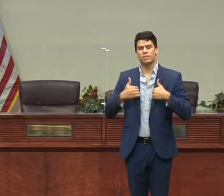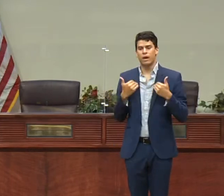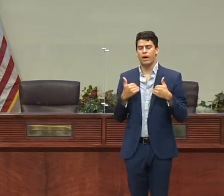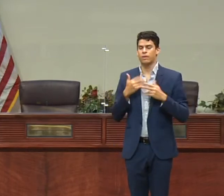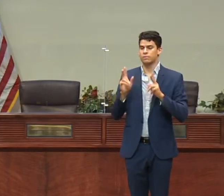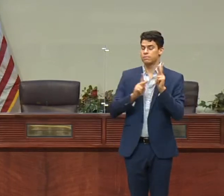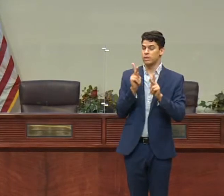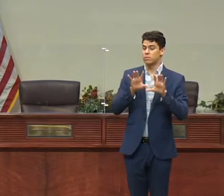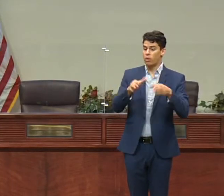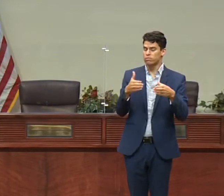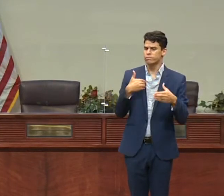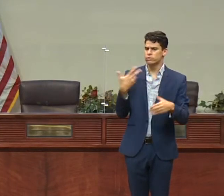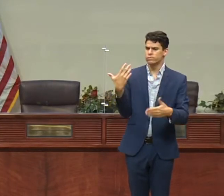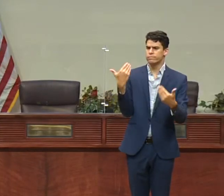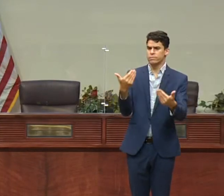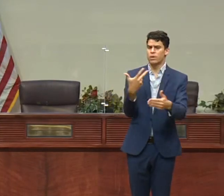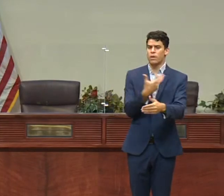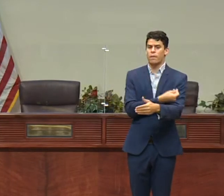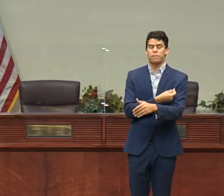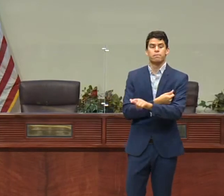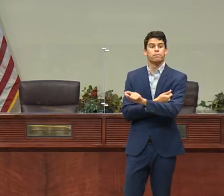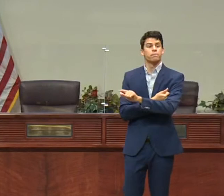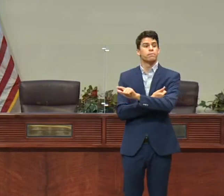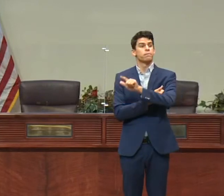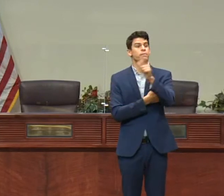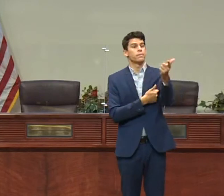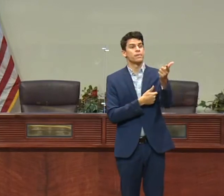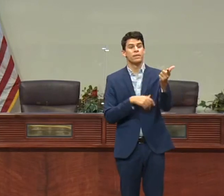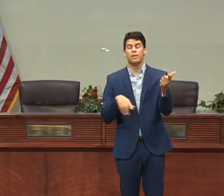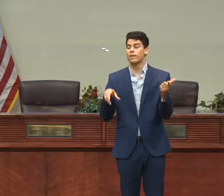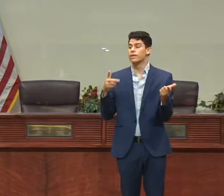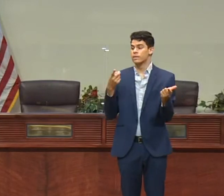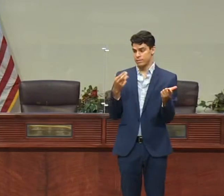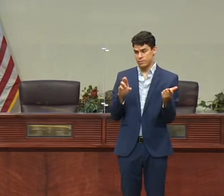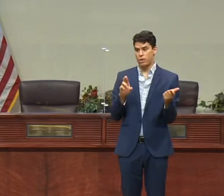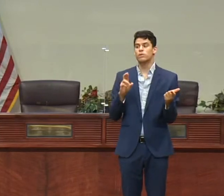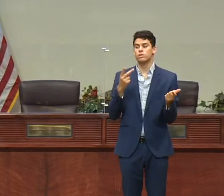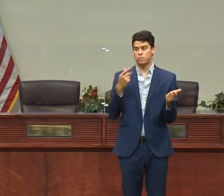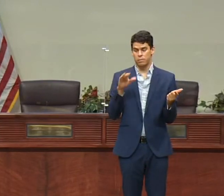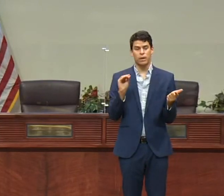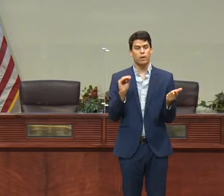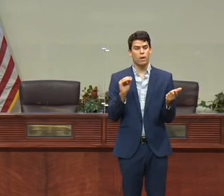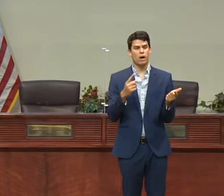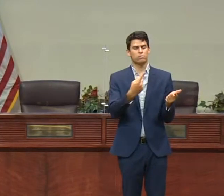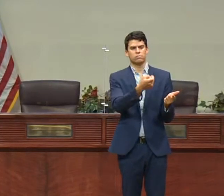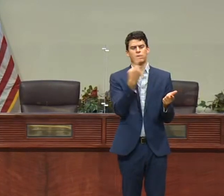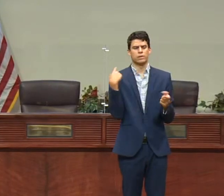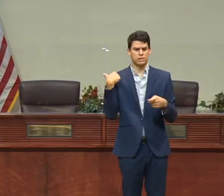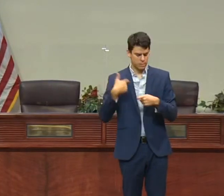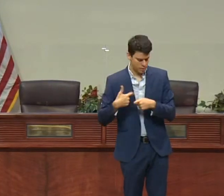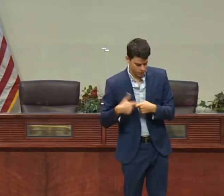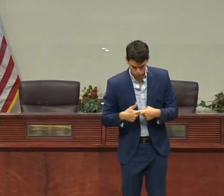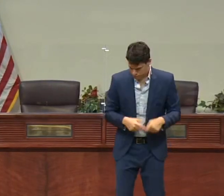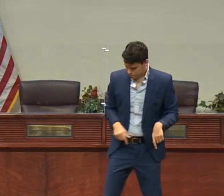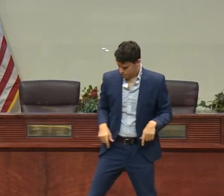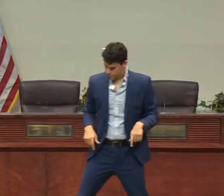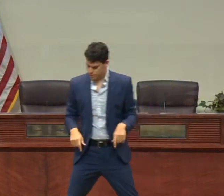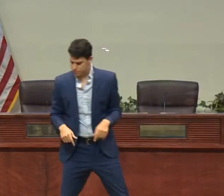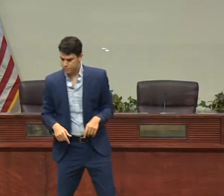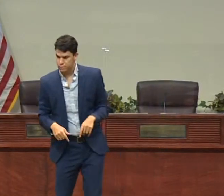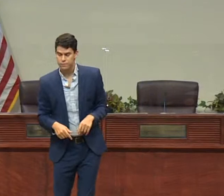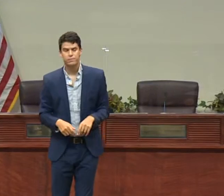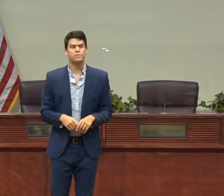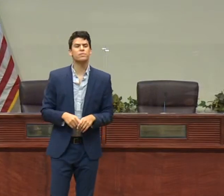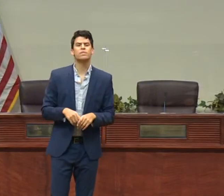curb this. Dr. Pino, I would like you to ask a question in Spanish. ¿Qué está haciendo el